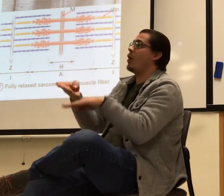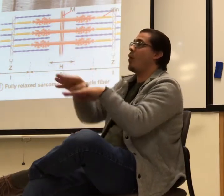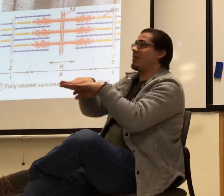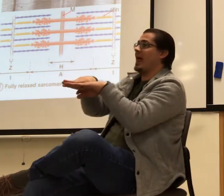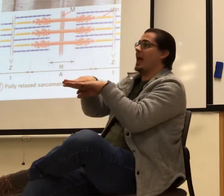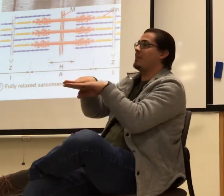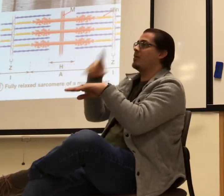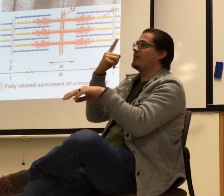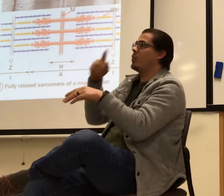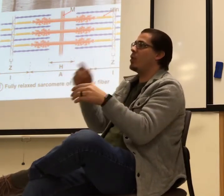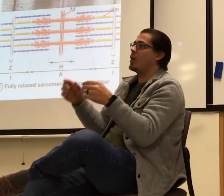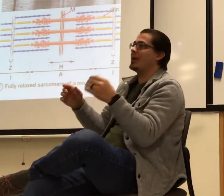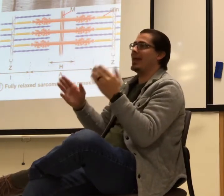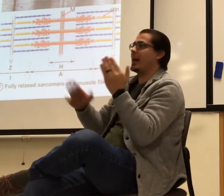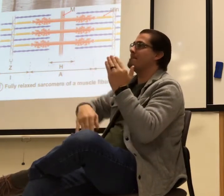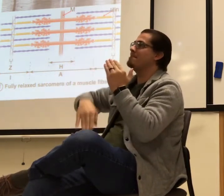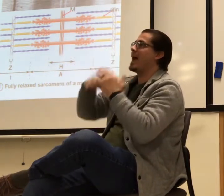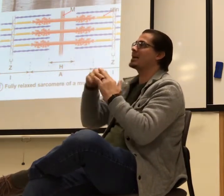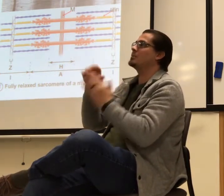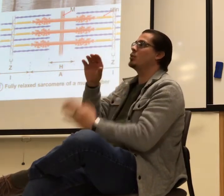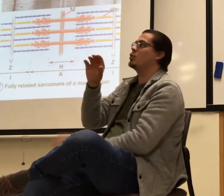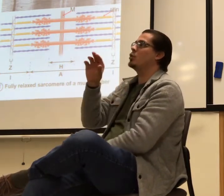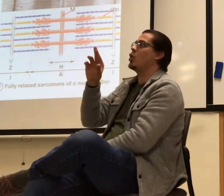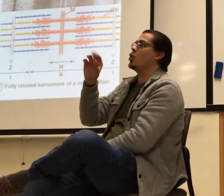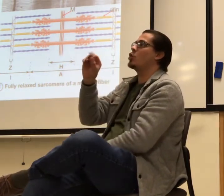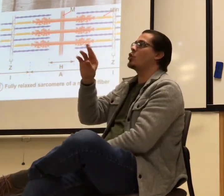for maximal cross bridges.